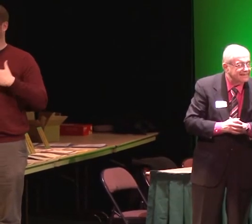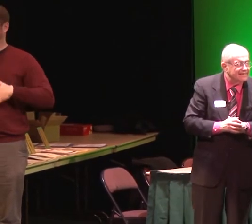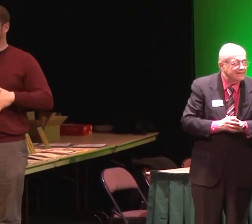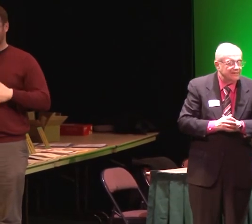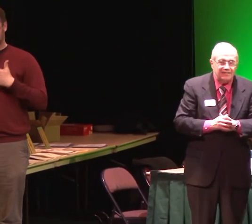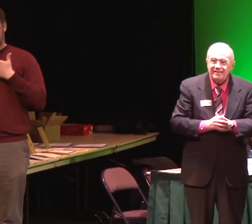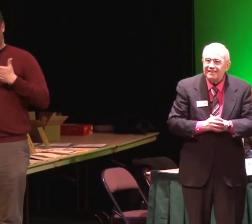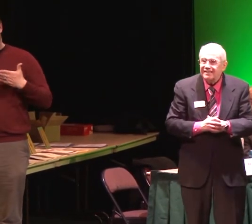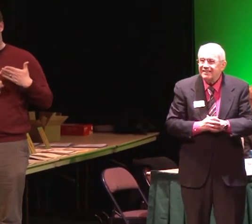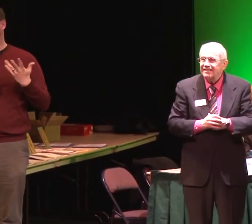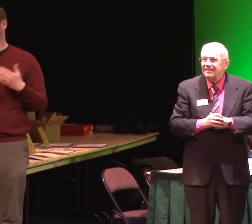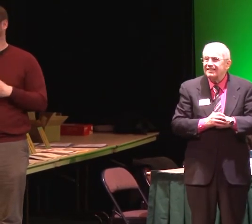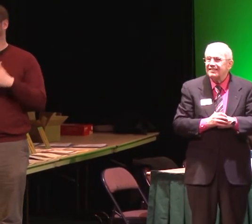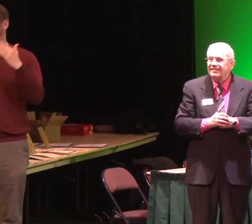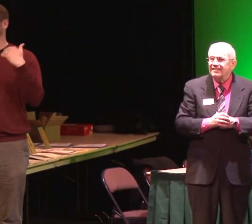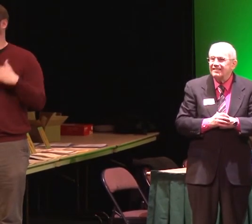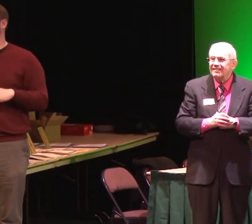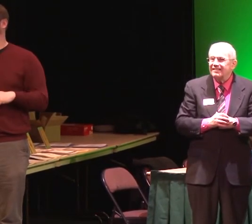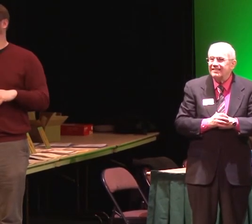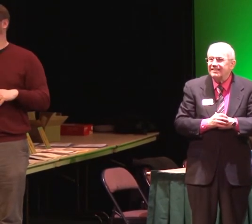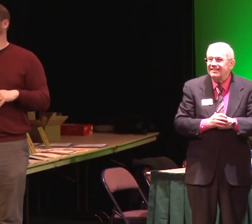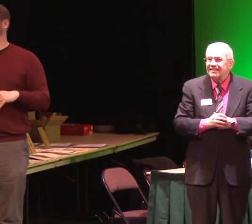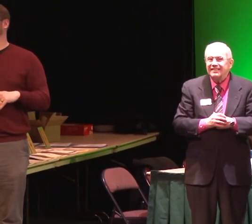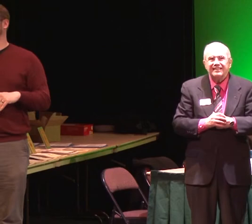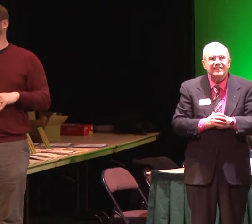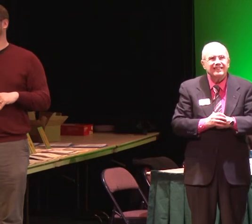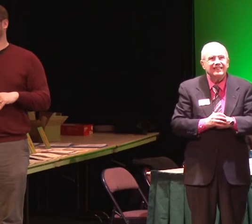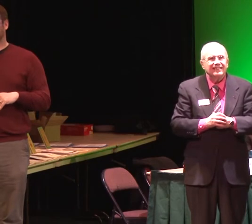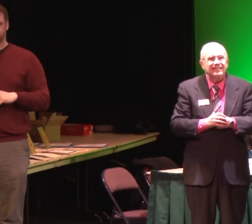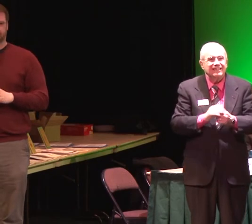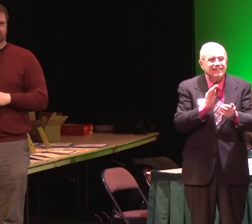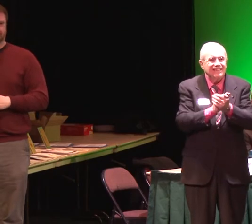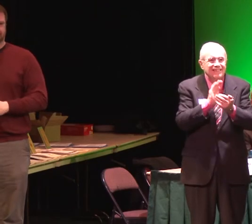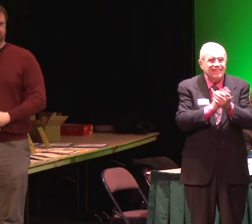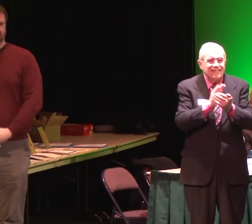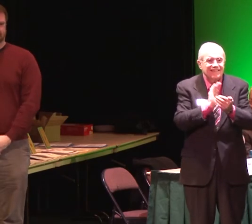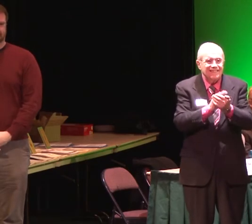The next recipient is Ethan Messier. Ethan?